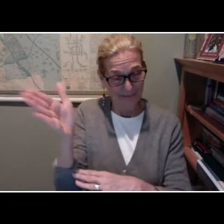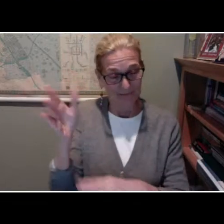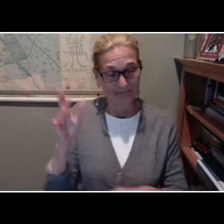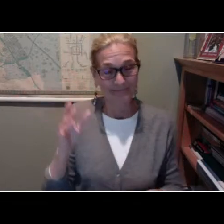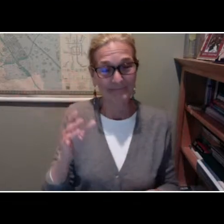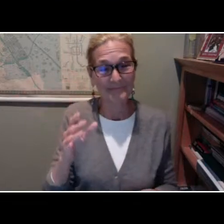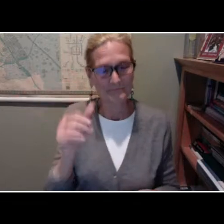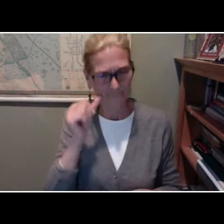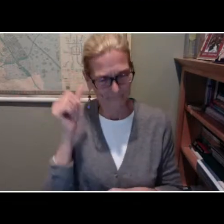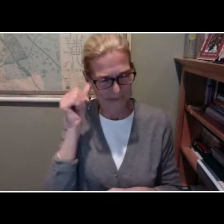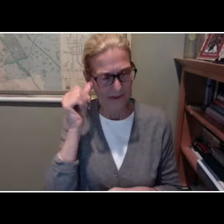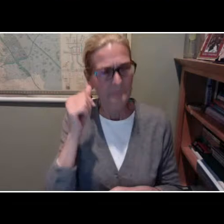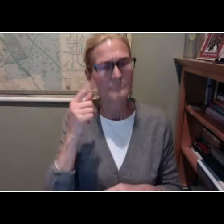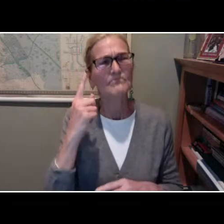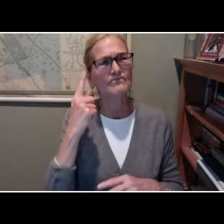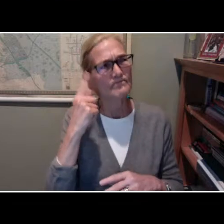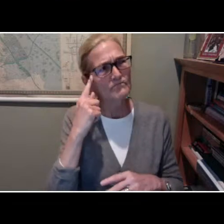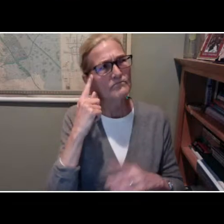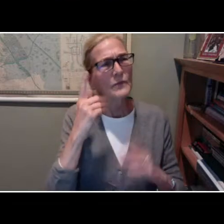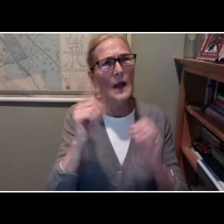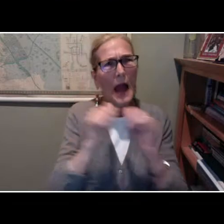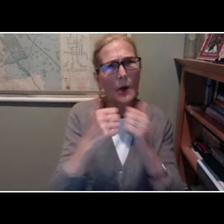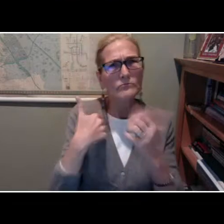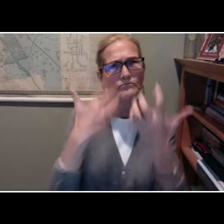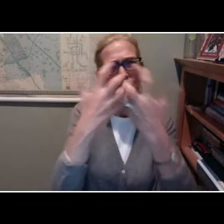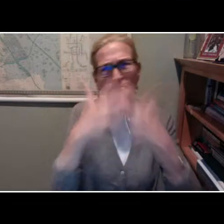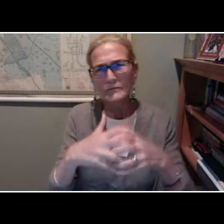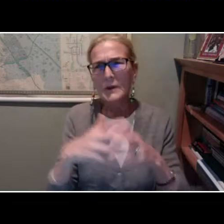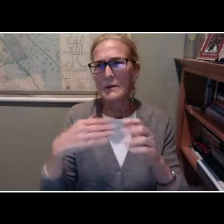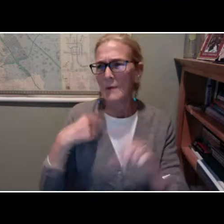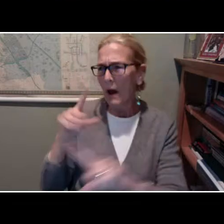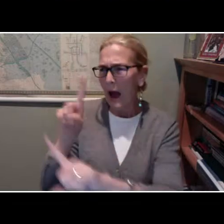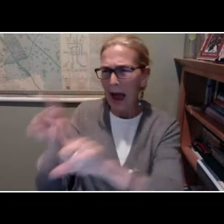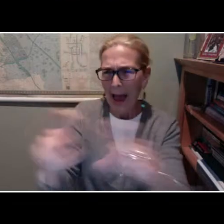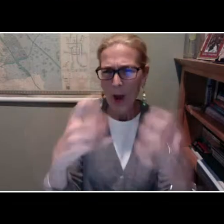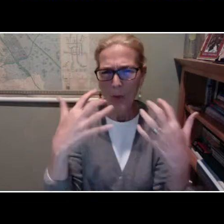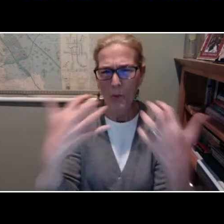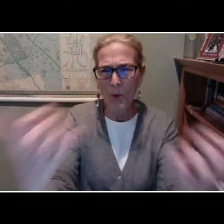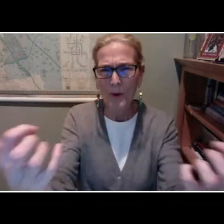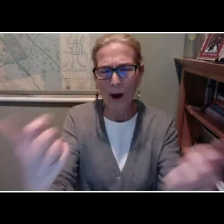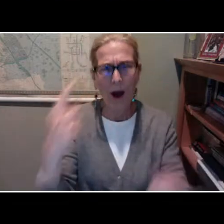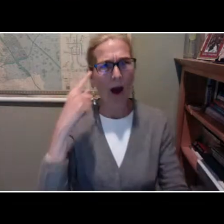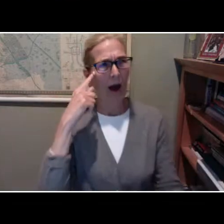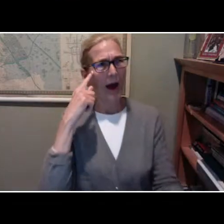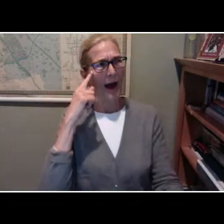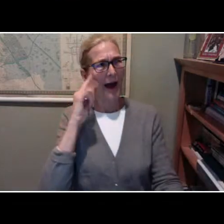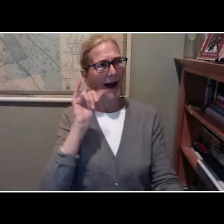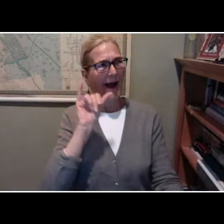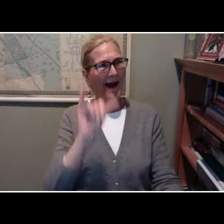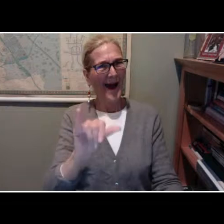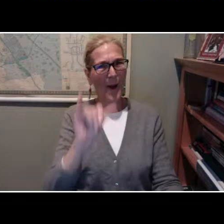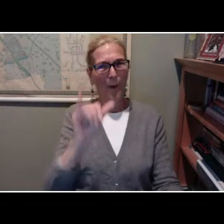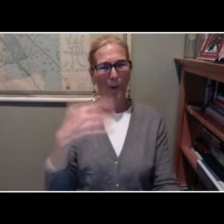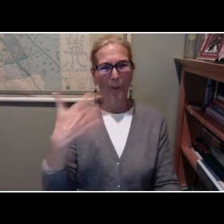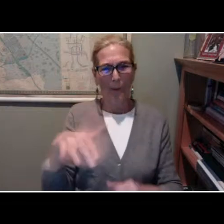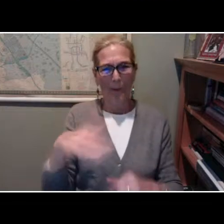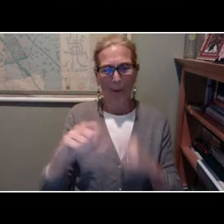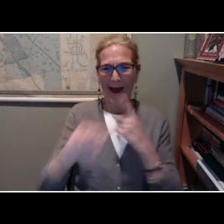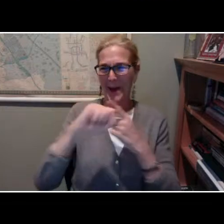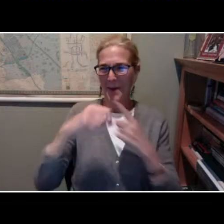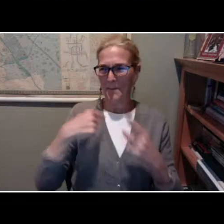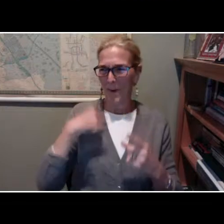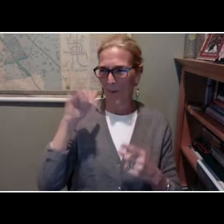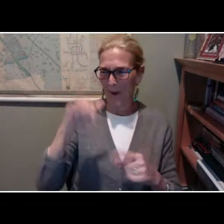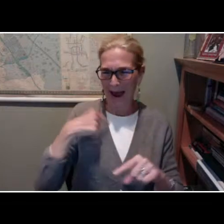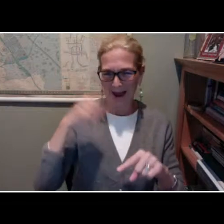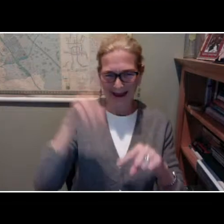game. I also was practicing for my presentation yesterday, thinking about how I was